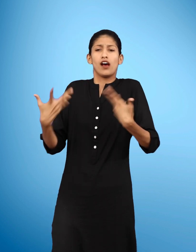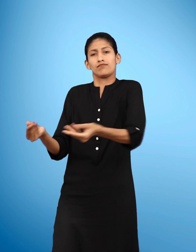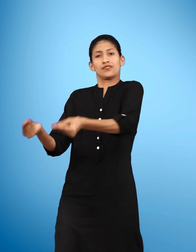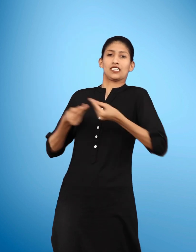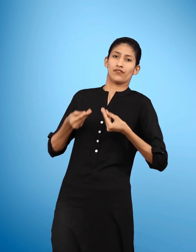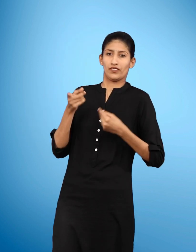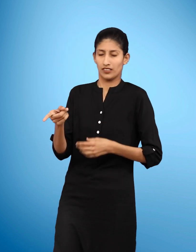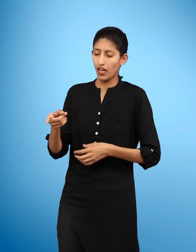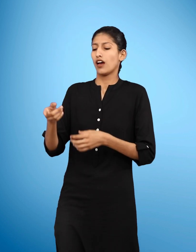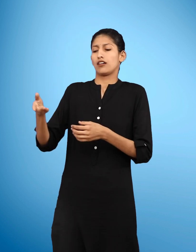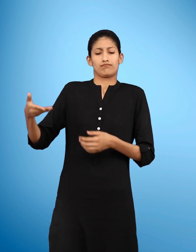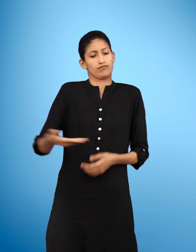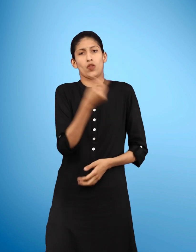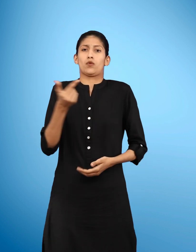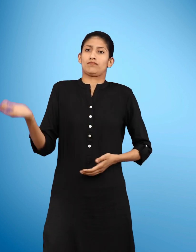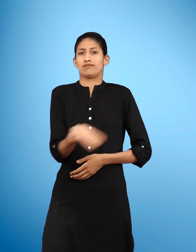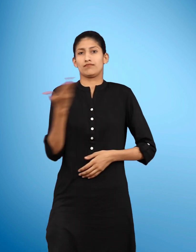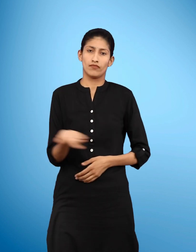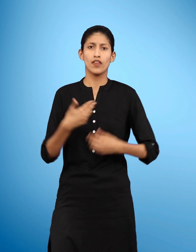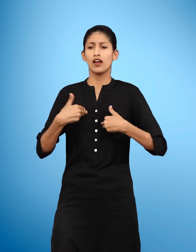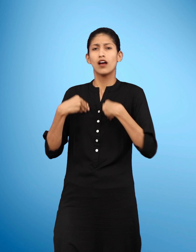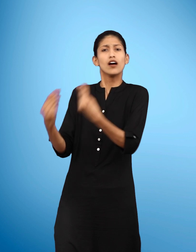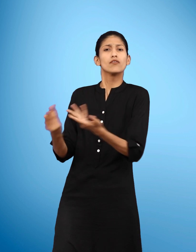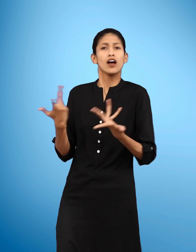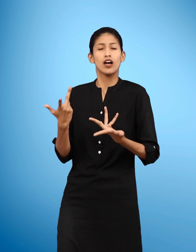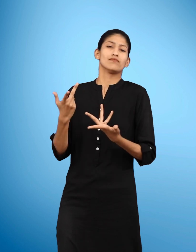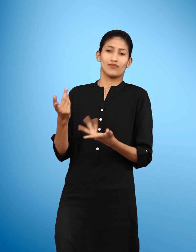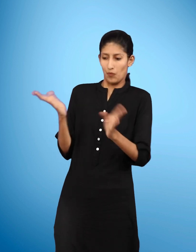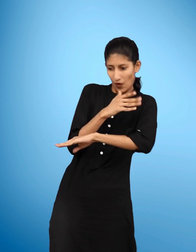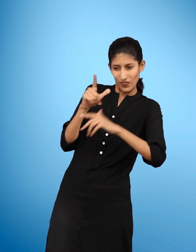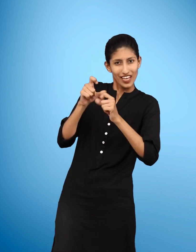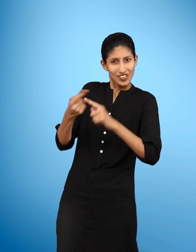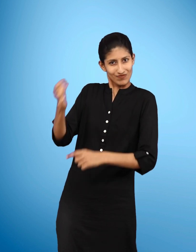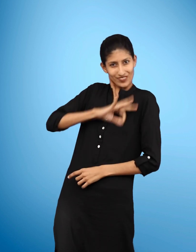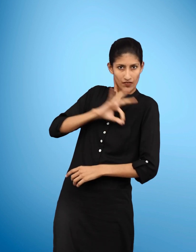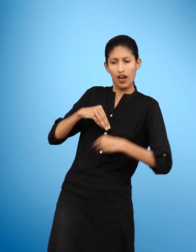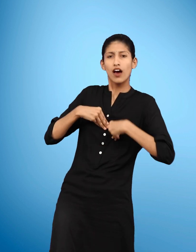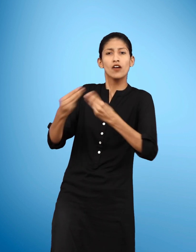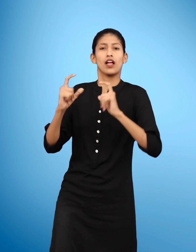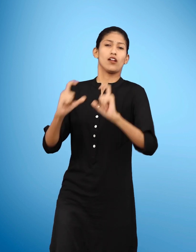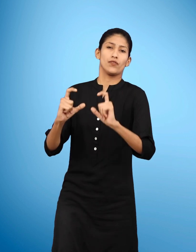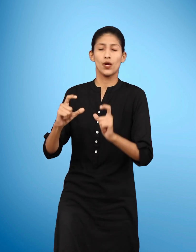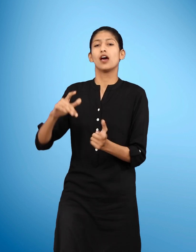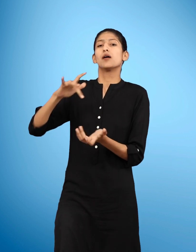In return, they often protected the traders who passed through their kingdoms from attacks by